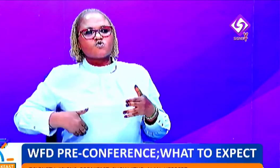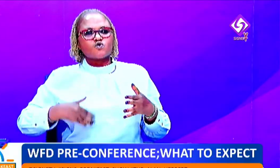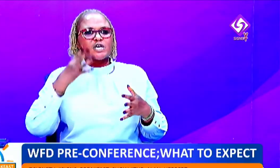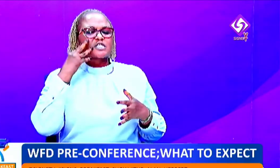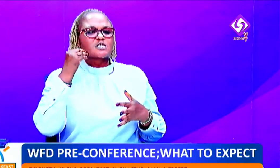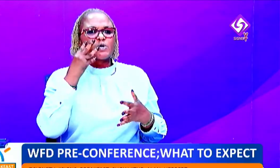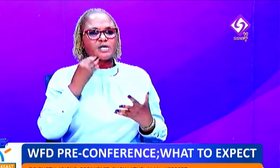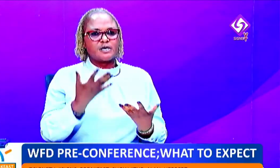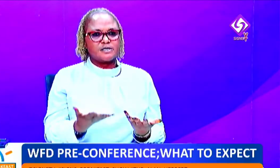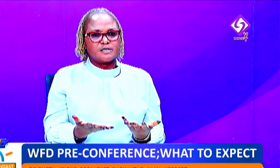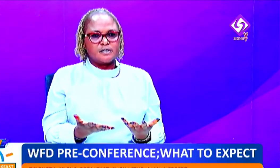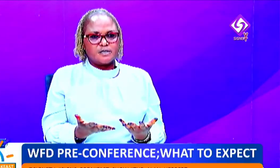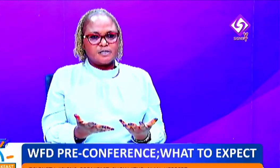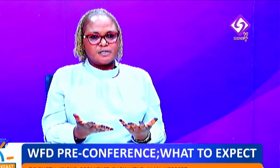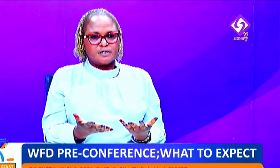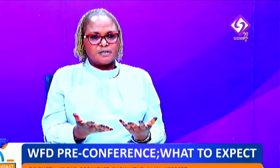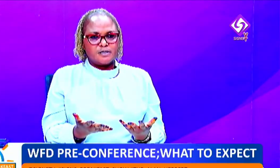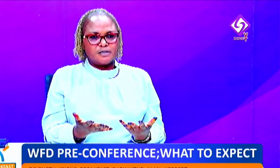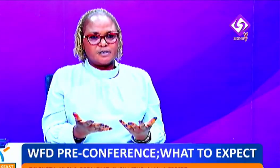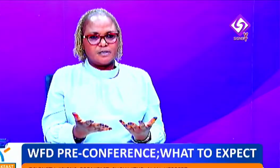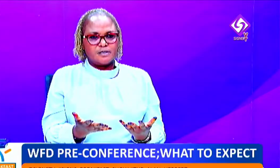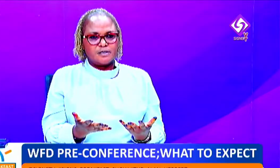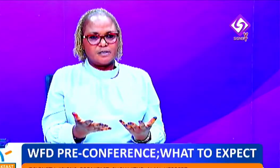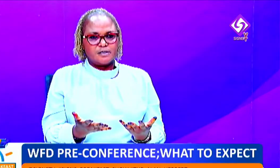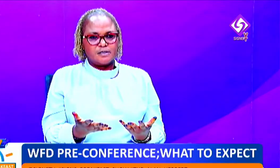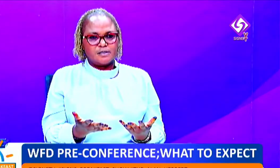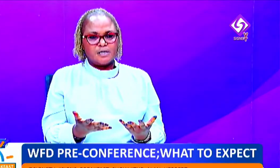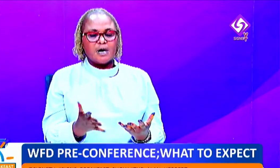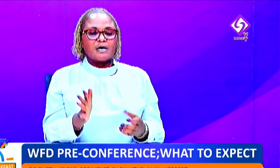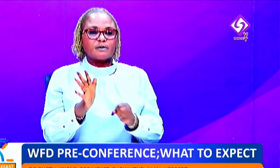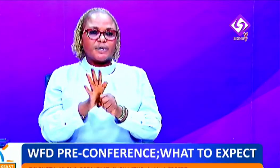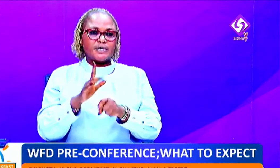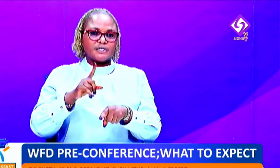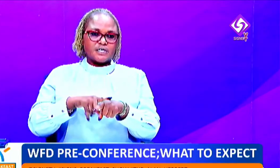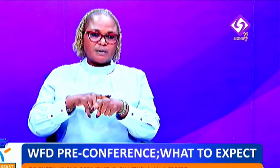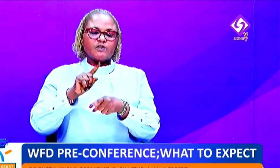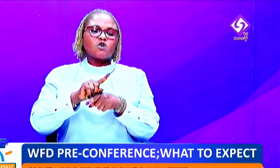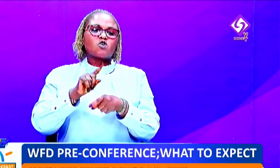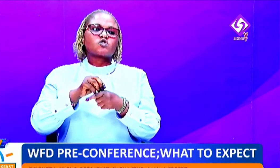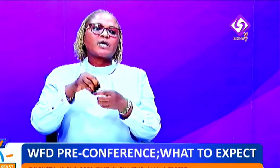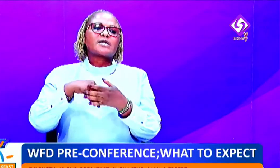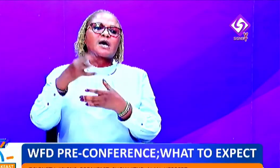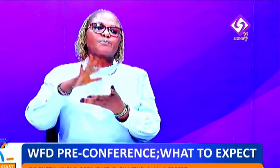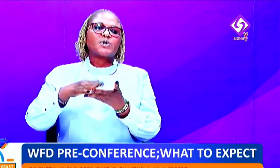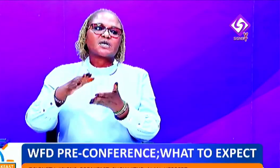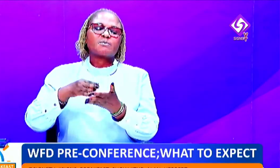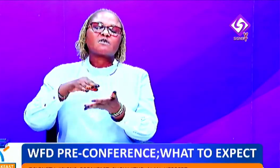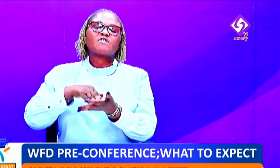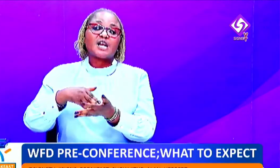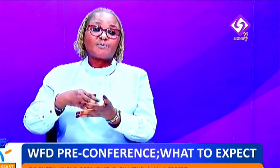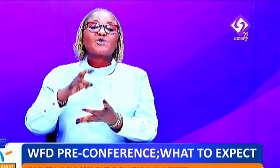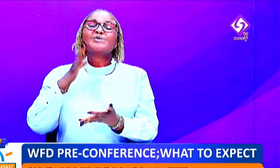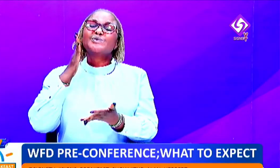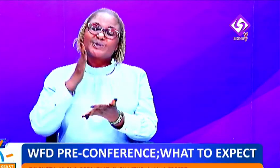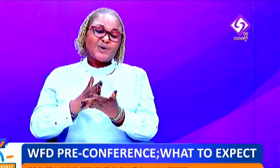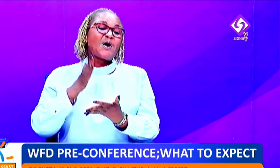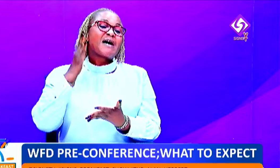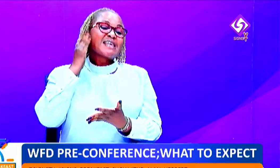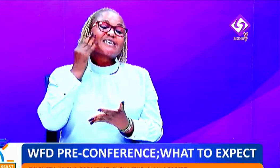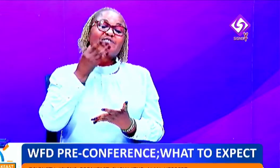people experiencing. What are other youth doing? You want to do that also. And many times, it makes you even more